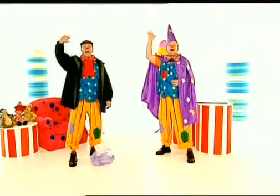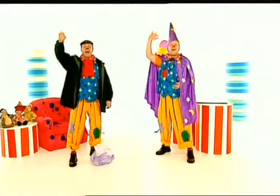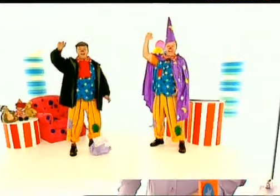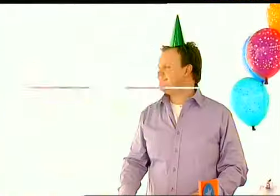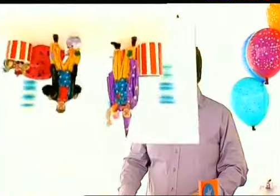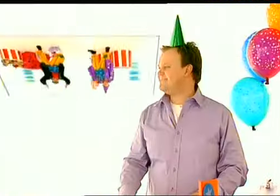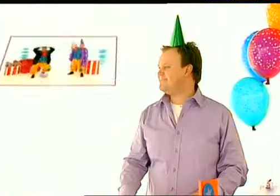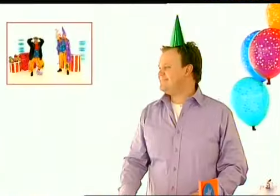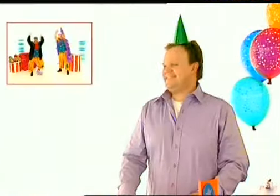Bye-bye!